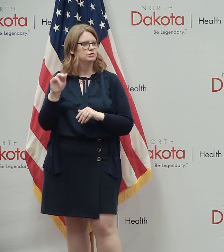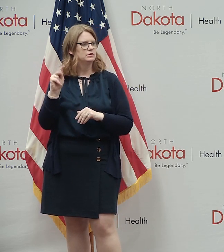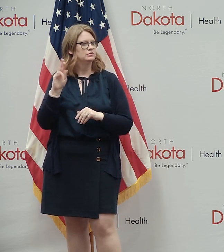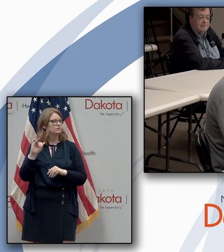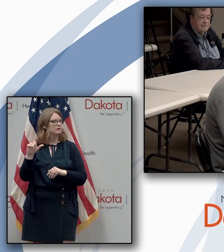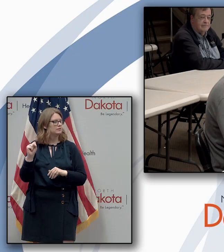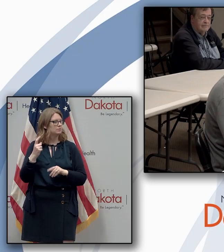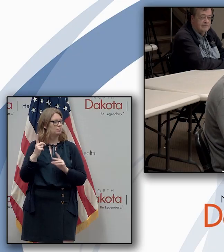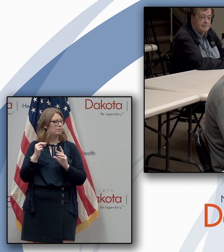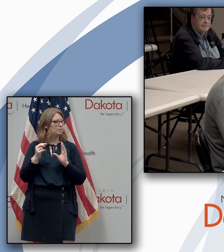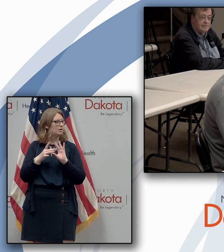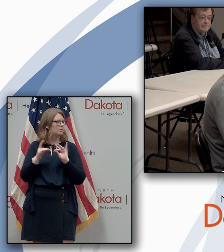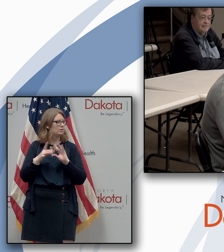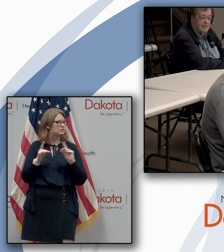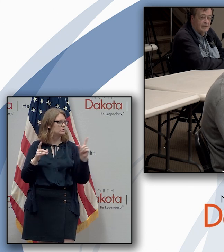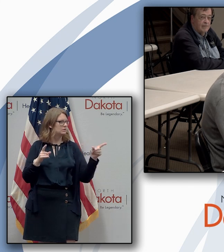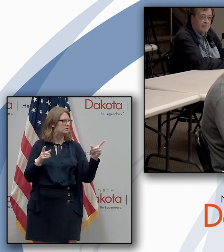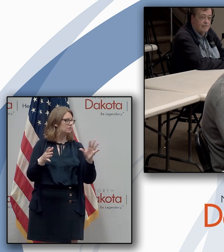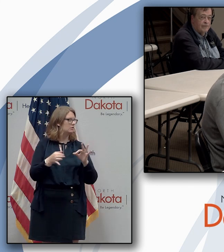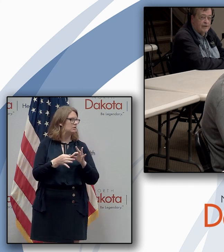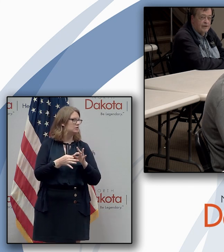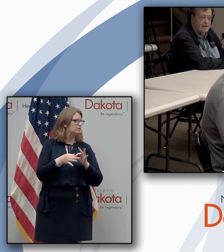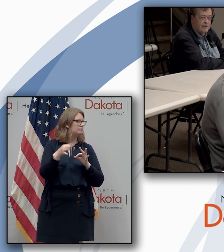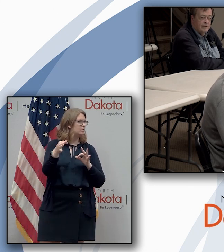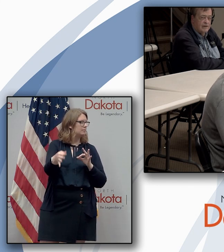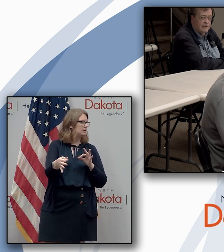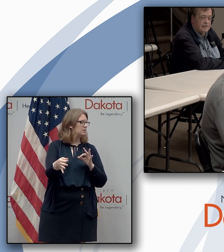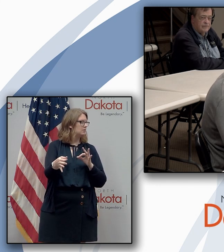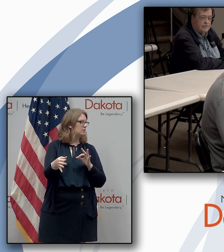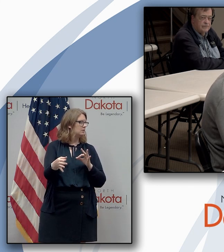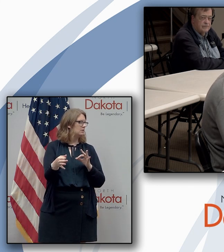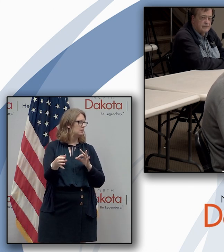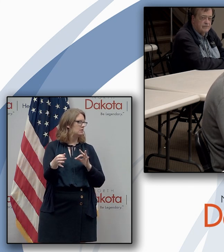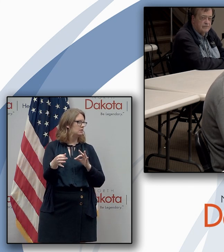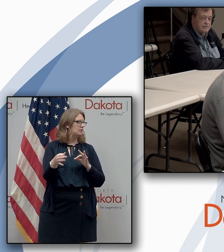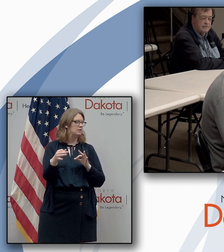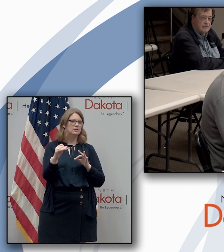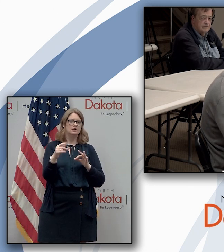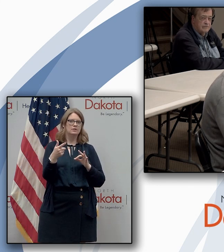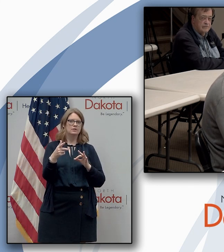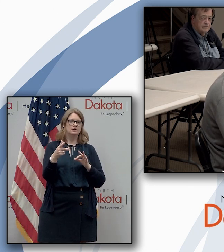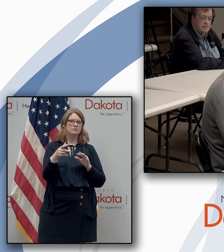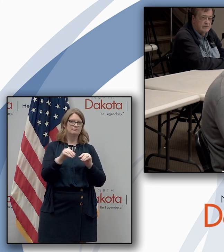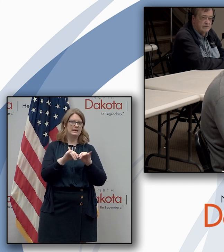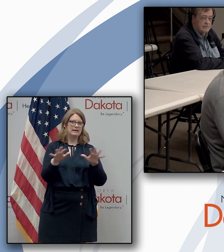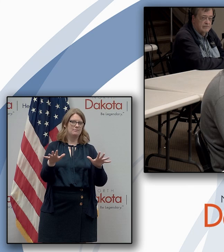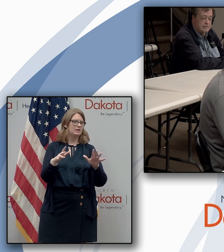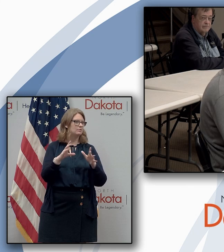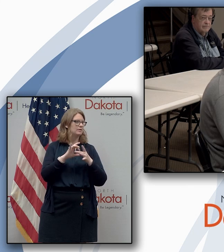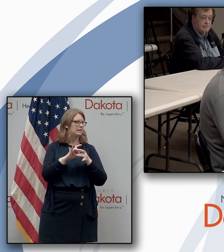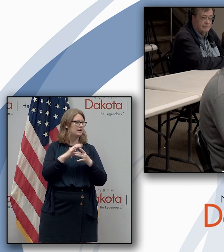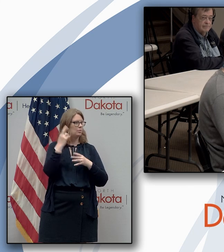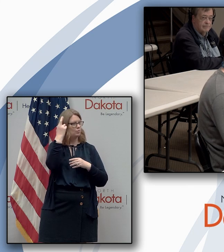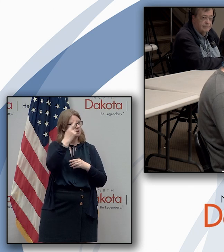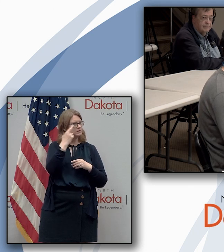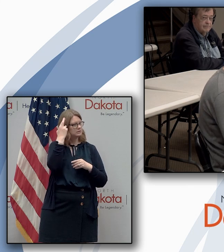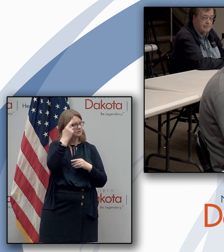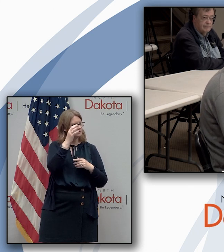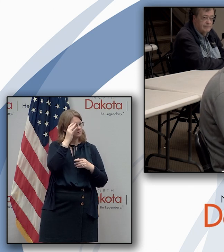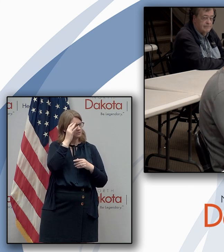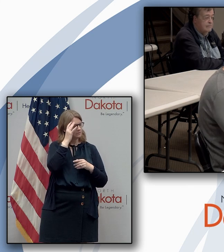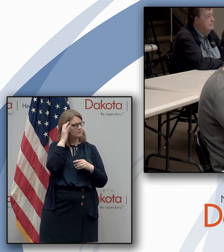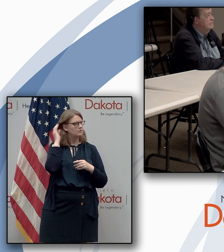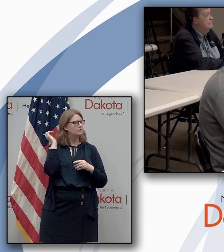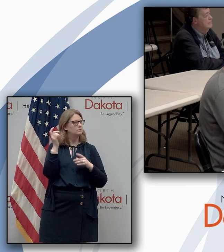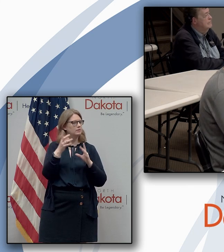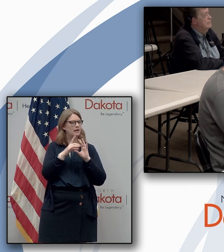You mentioned there could be a deferment based on pandemic-related reasons. I'm wondering, would that apply to somebody who has